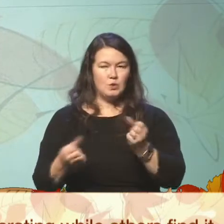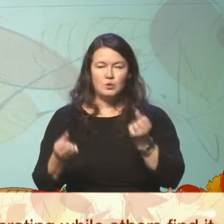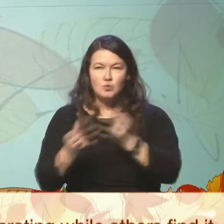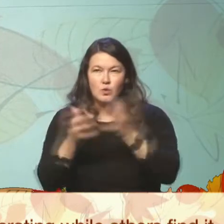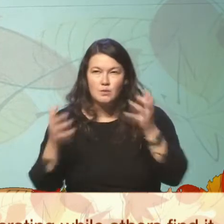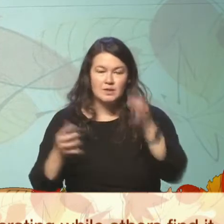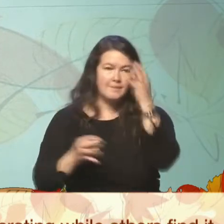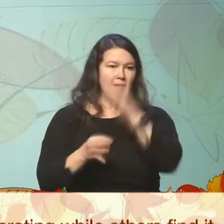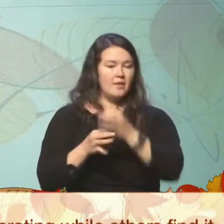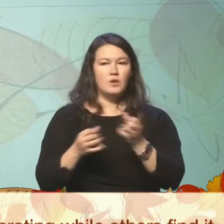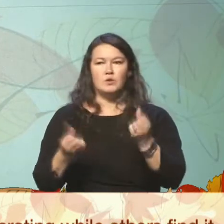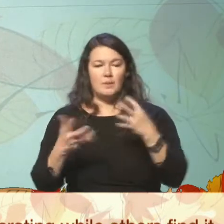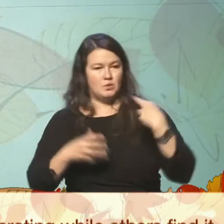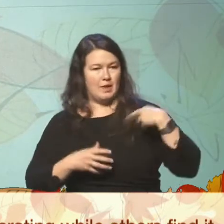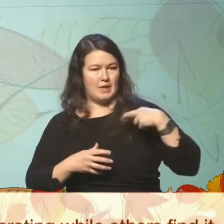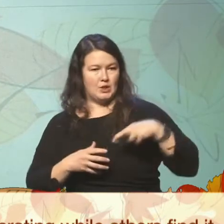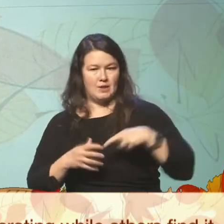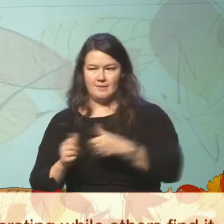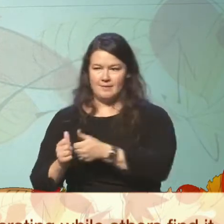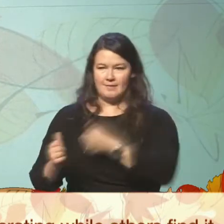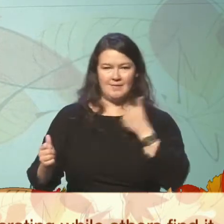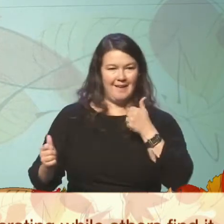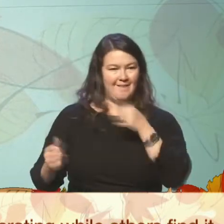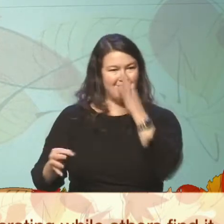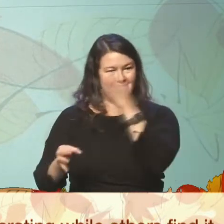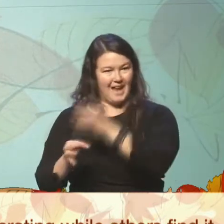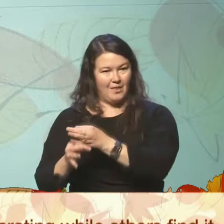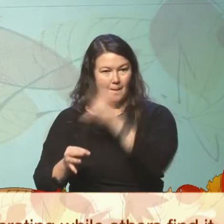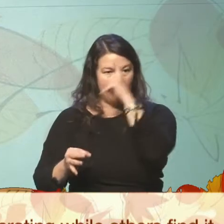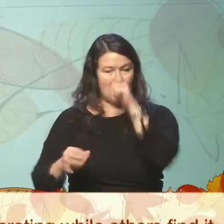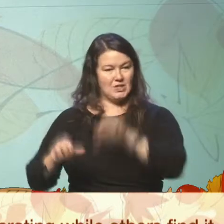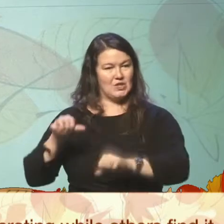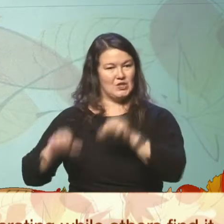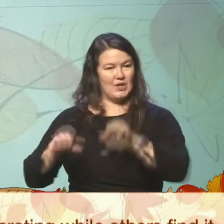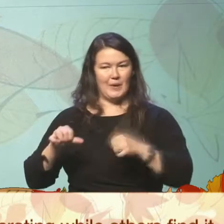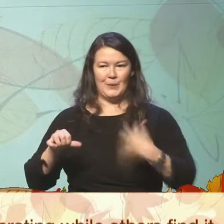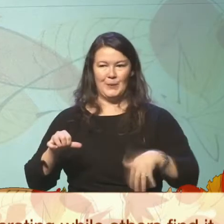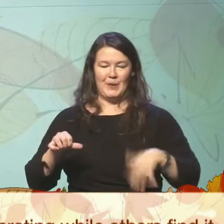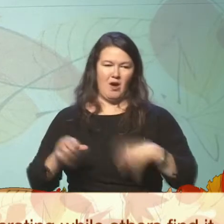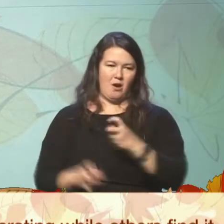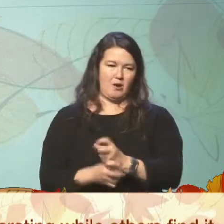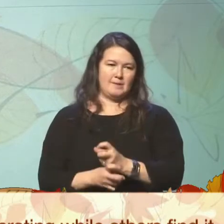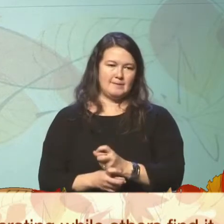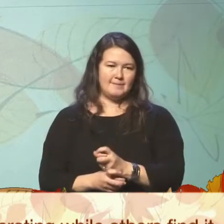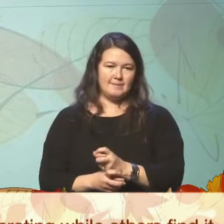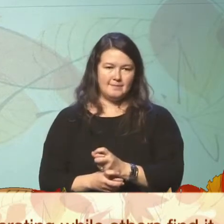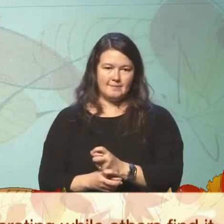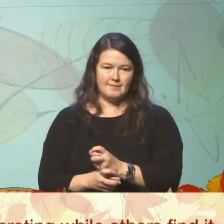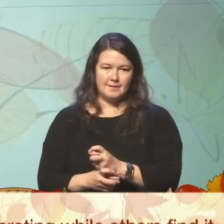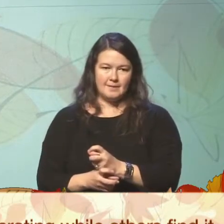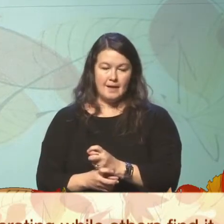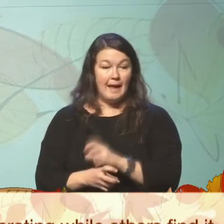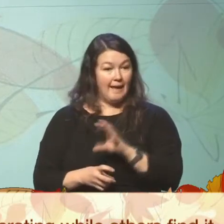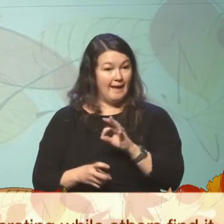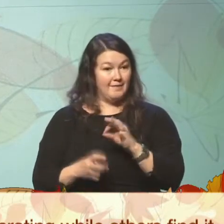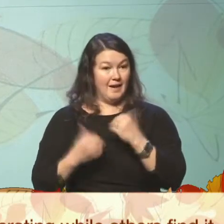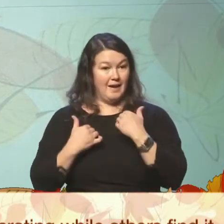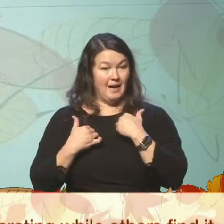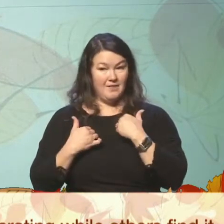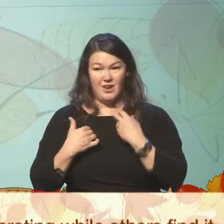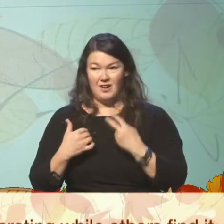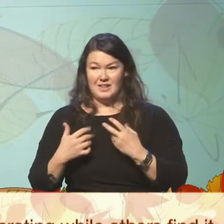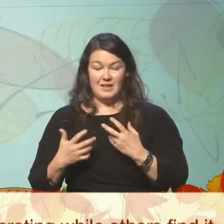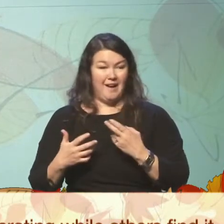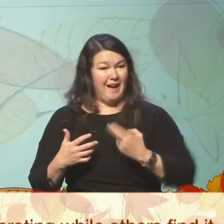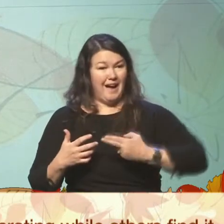so much religion actually moves away from faith, because uncertainty is difficult. Because uncertainty, if you have a high